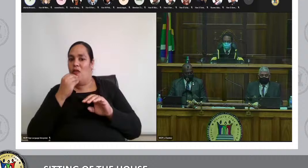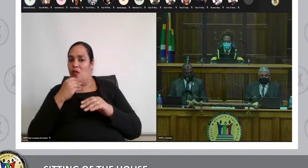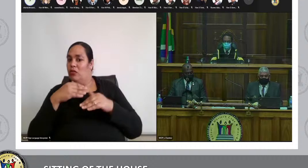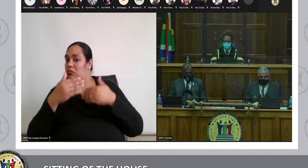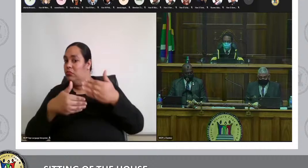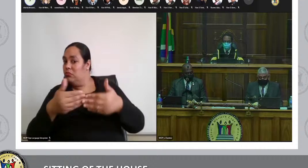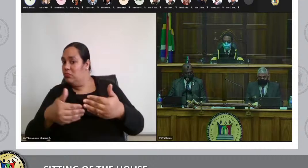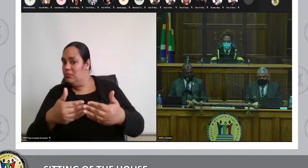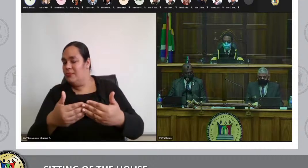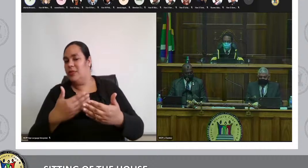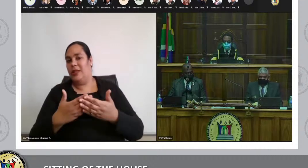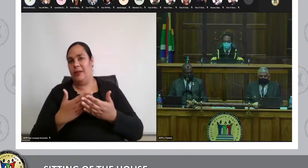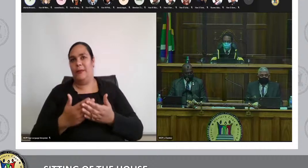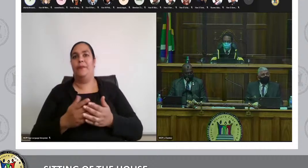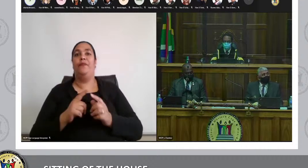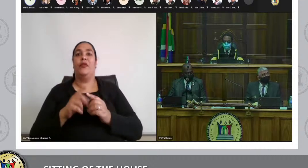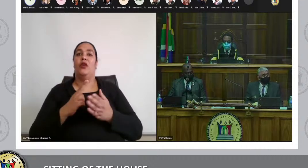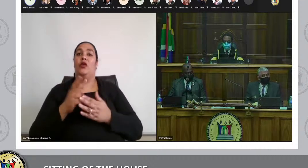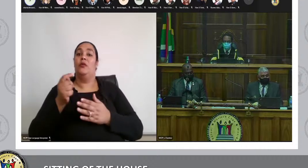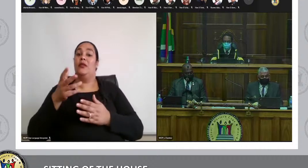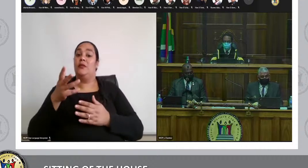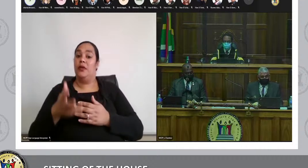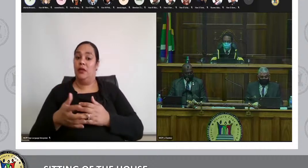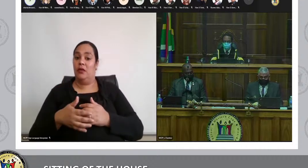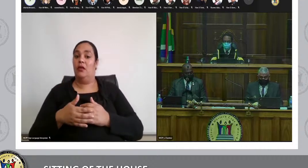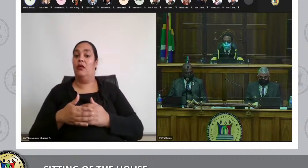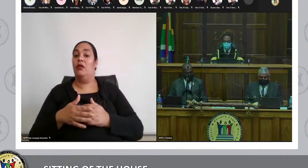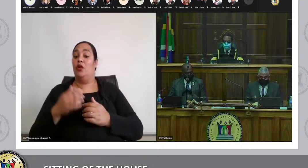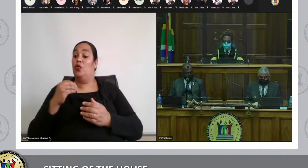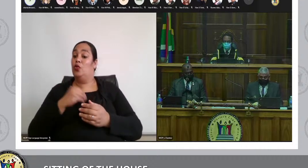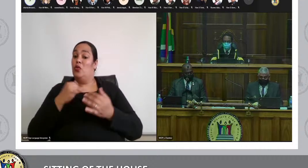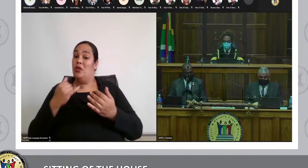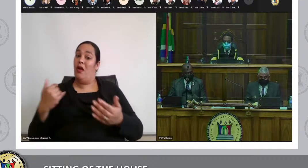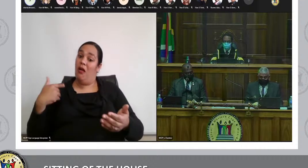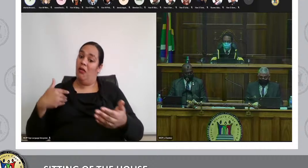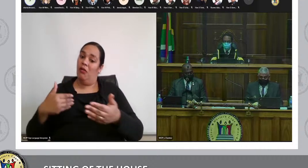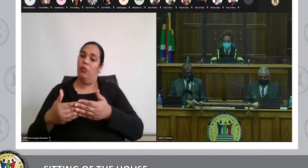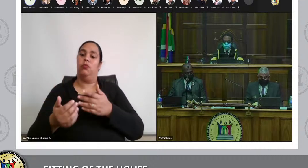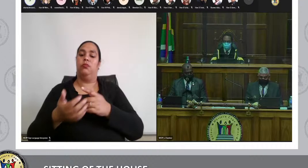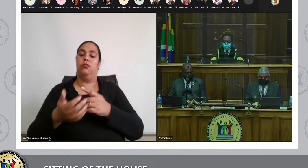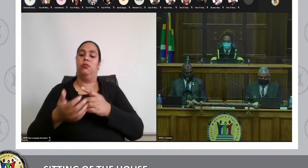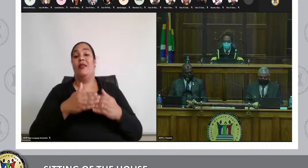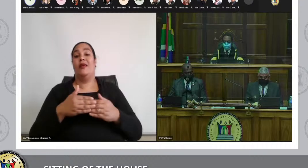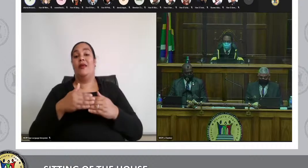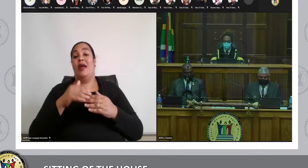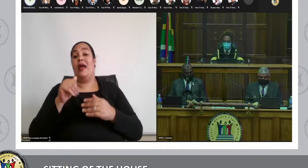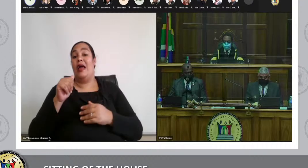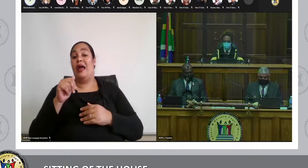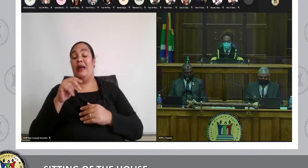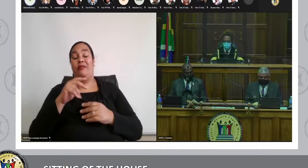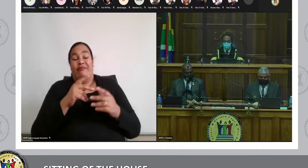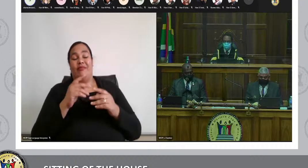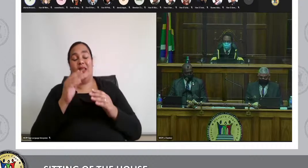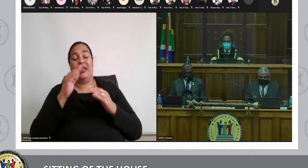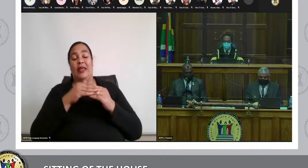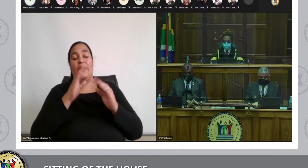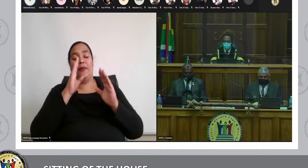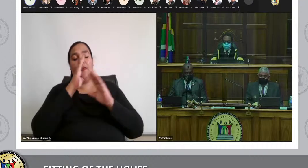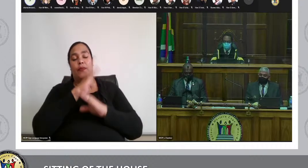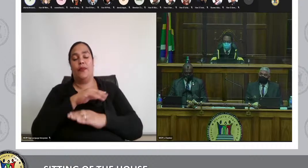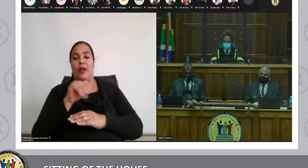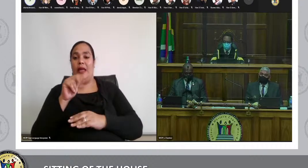ongoing basis. Honourable Speaker, to this day, the uncaring ANC national government has